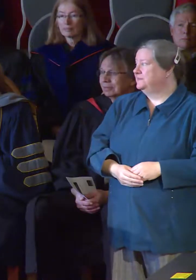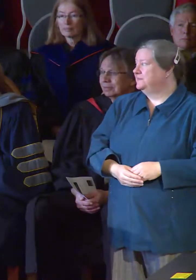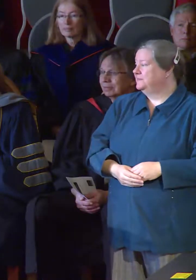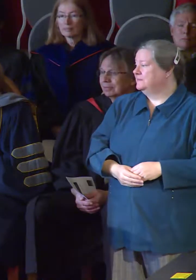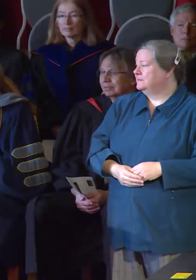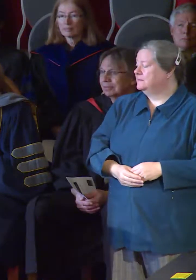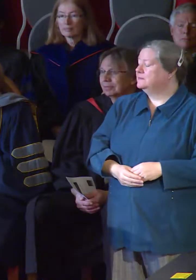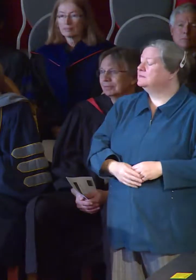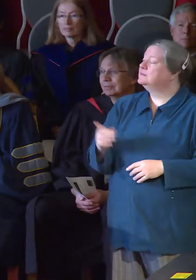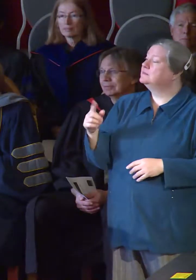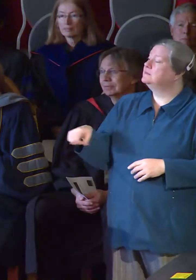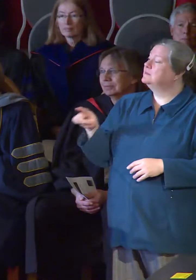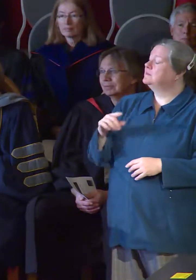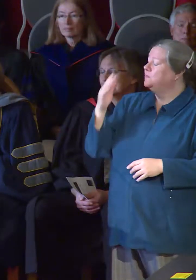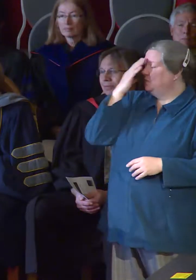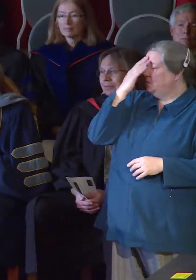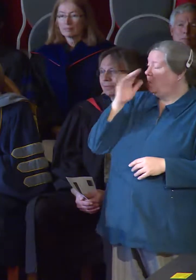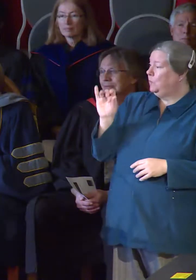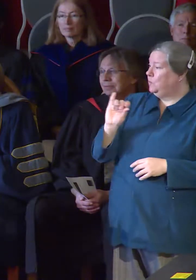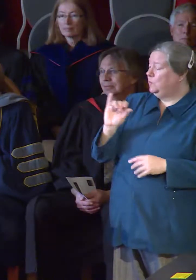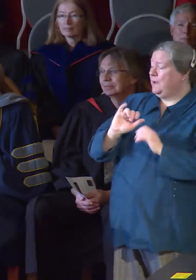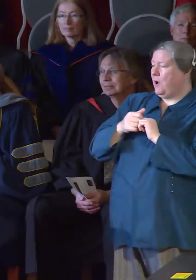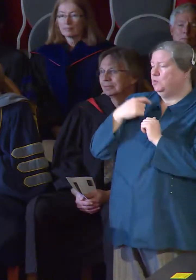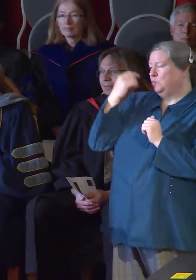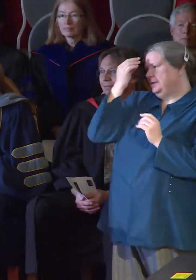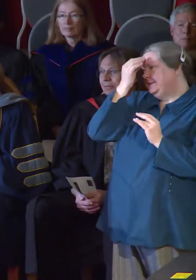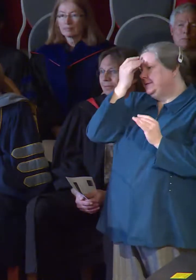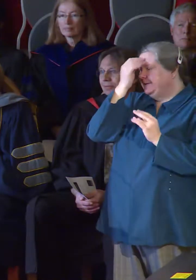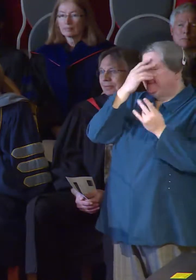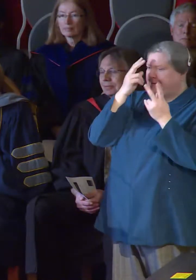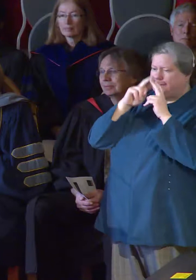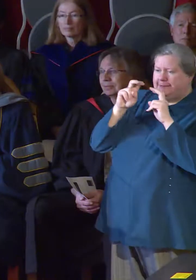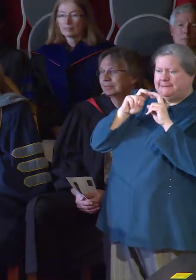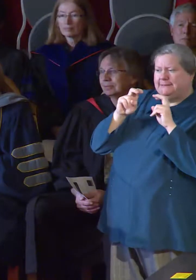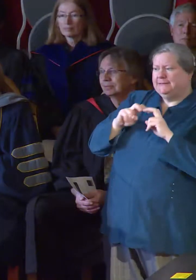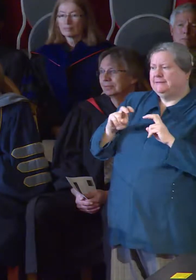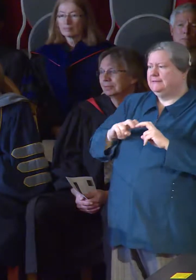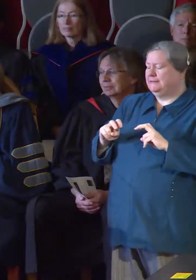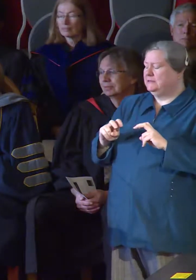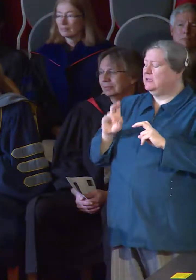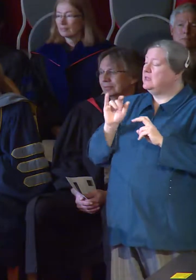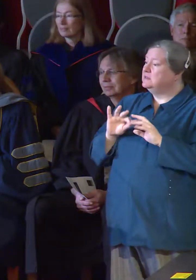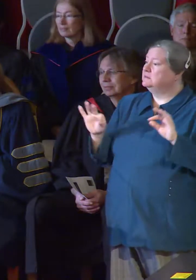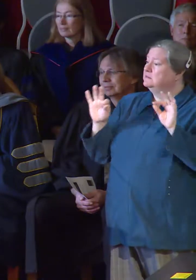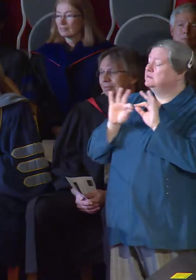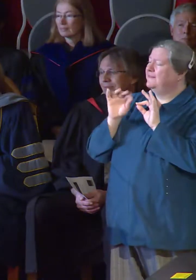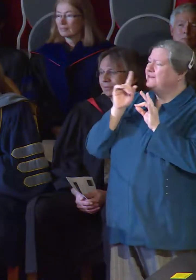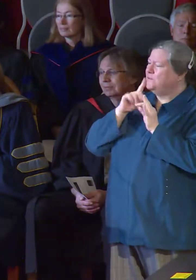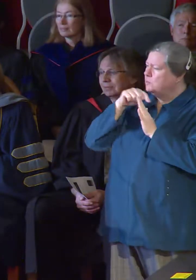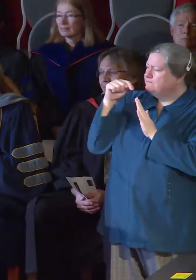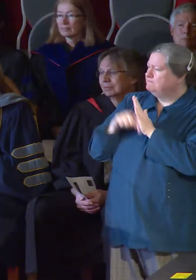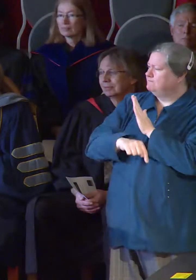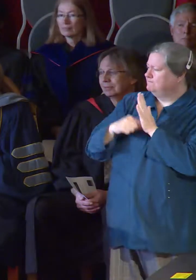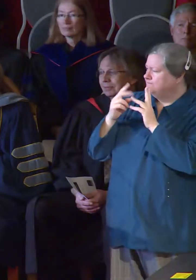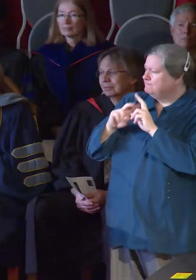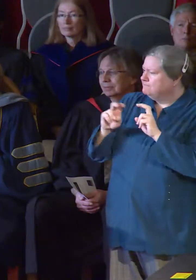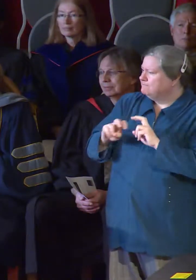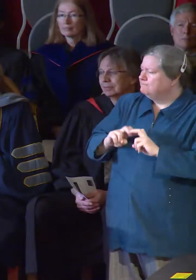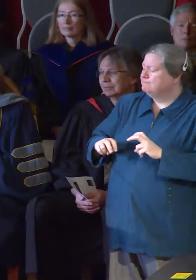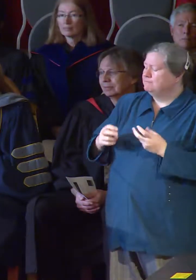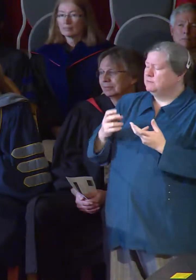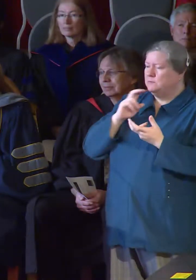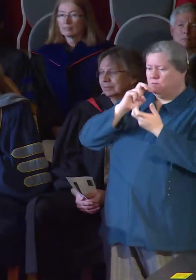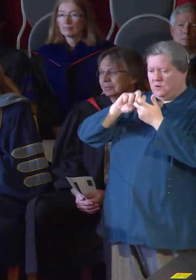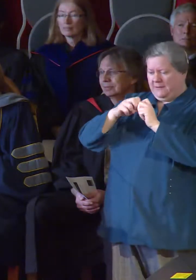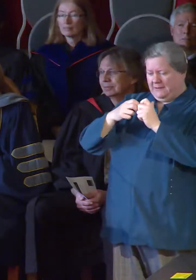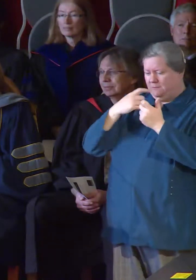You've also learned to think critically. We desperately need critical thinkers, people who can analyze problems